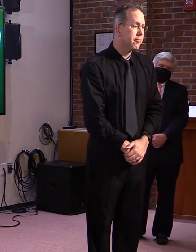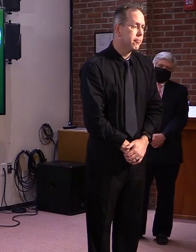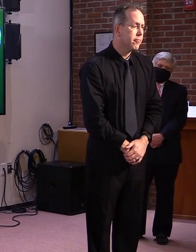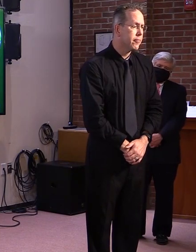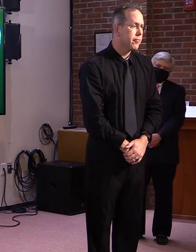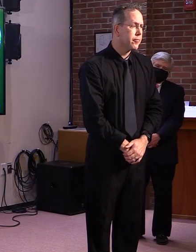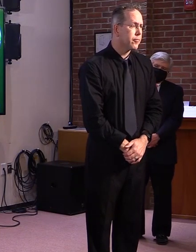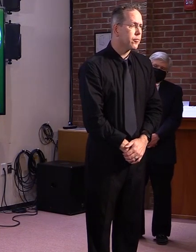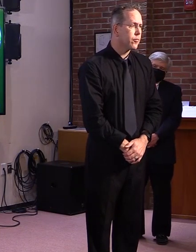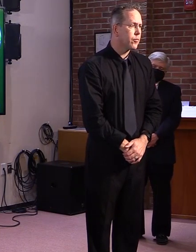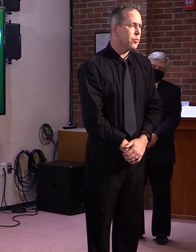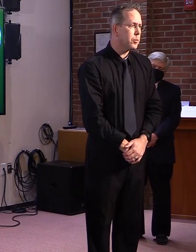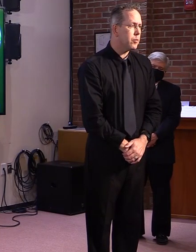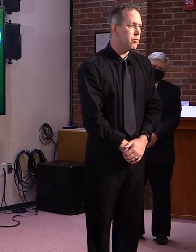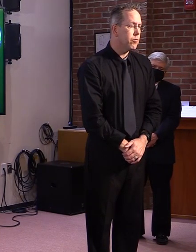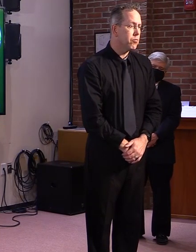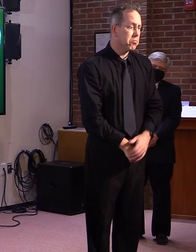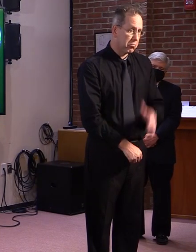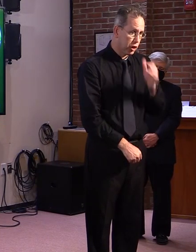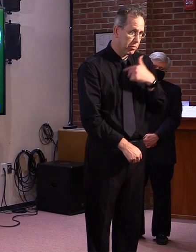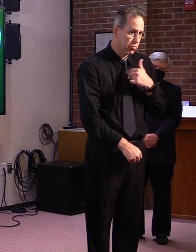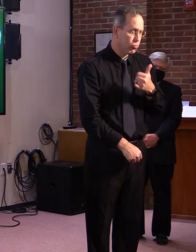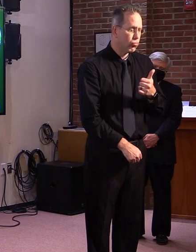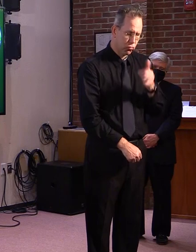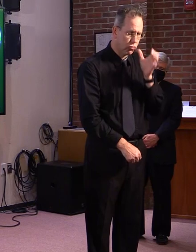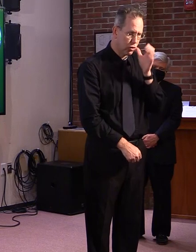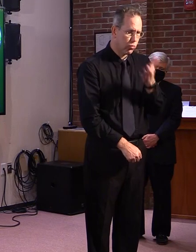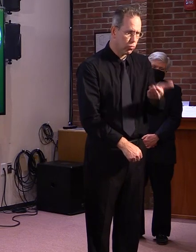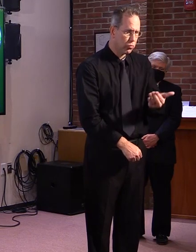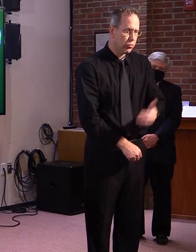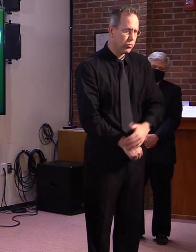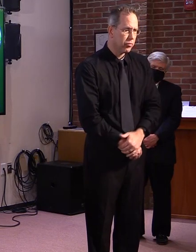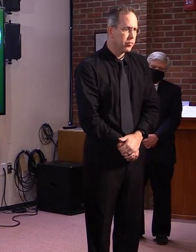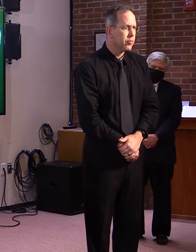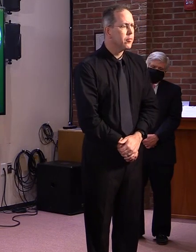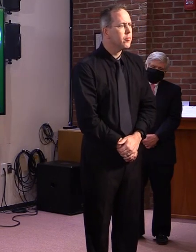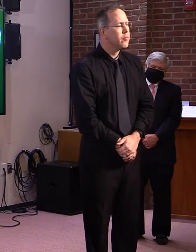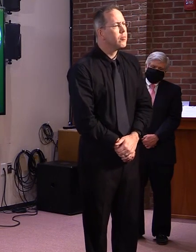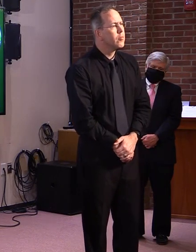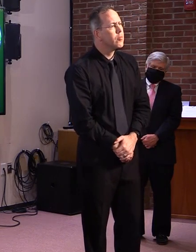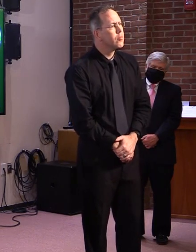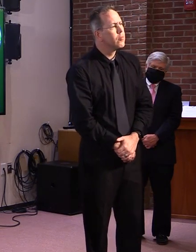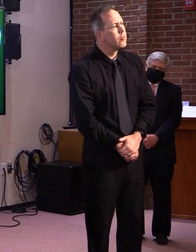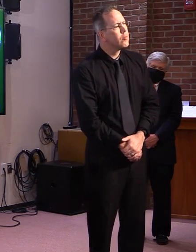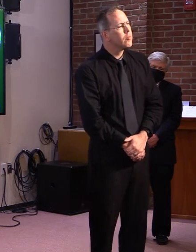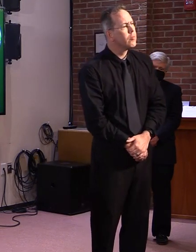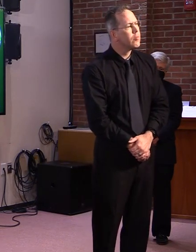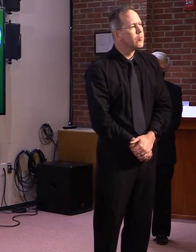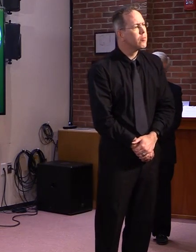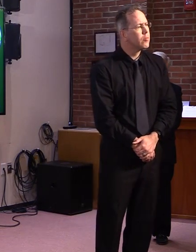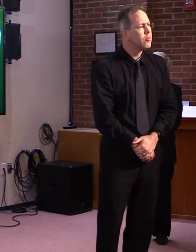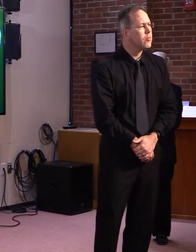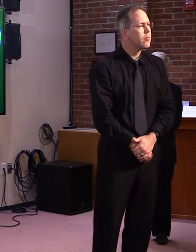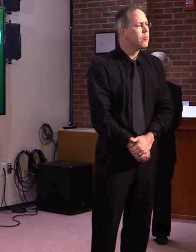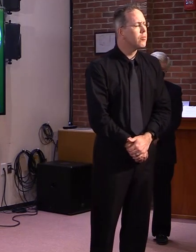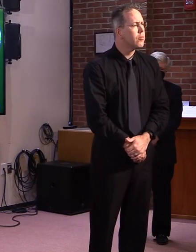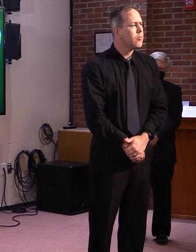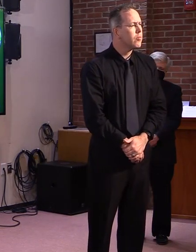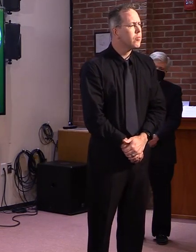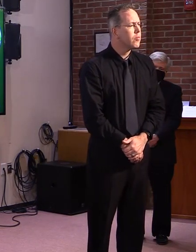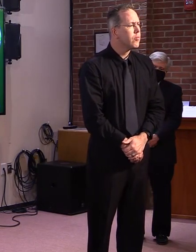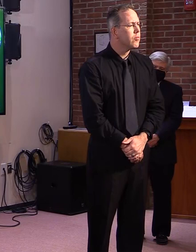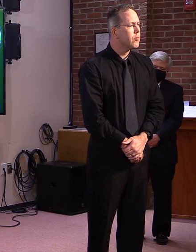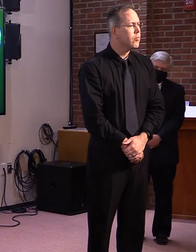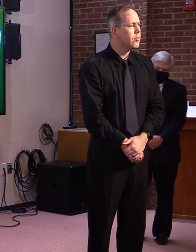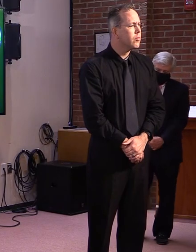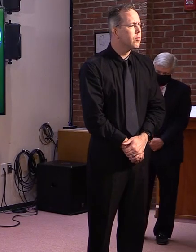Hello, can you hear me? We can. Hi, just a quick clarification question regarding campgrounds and outdoor